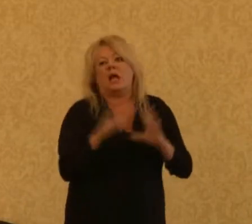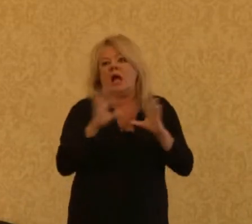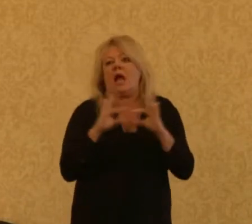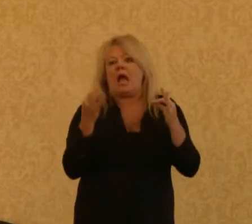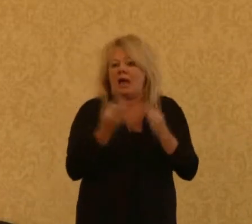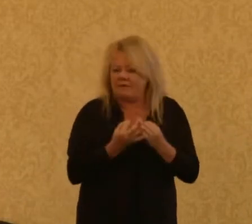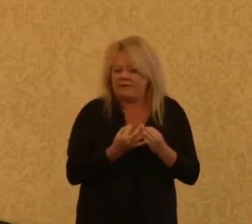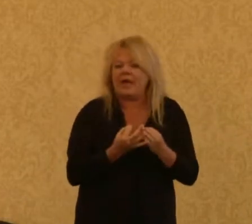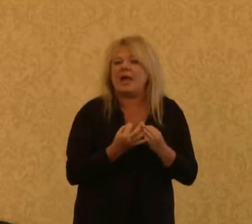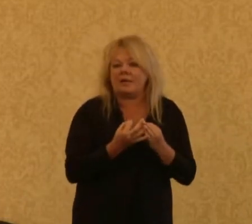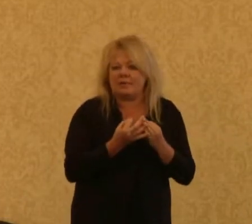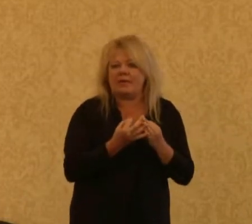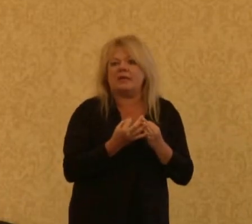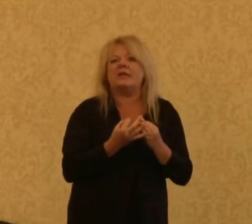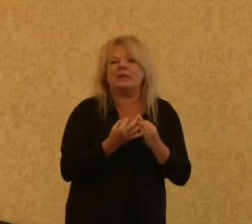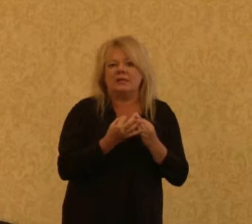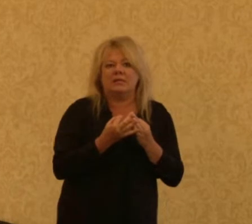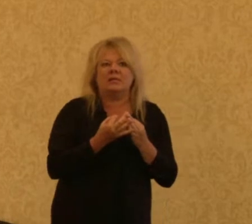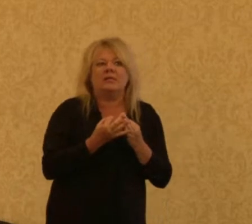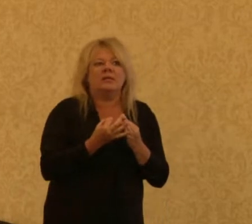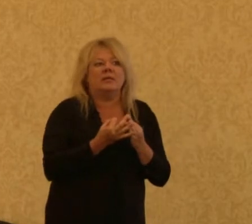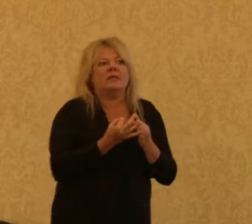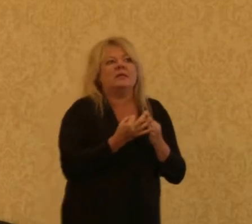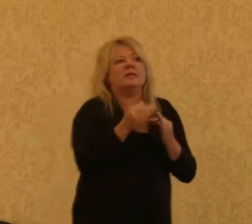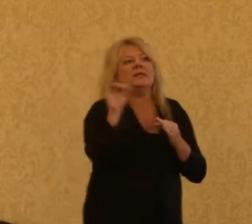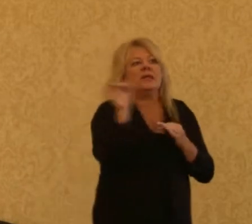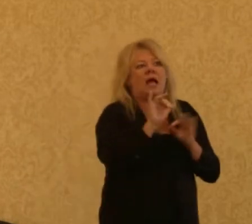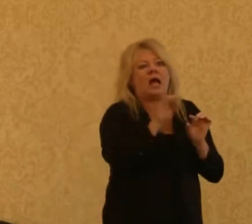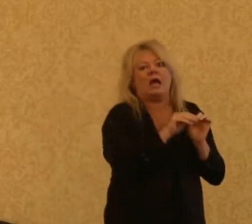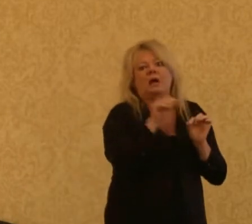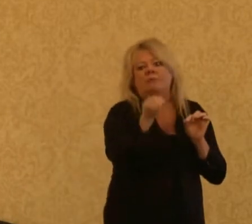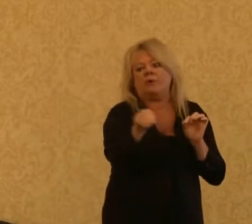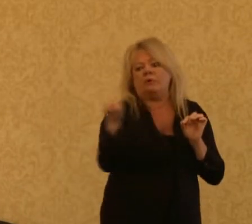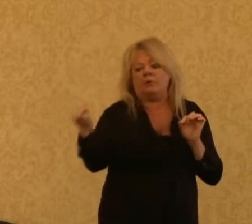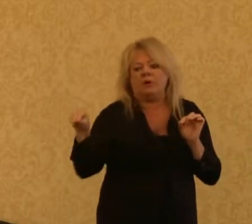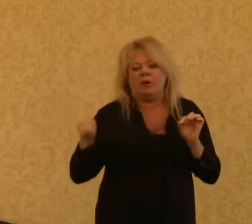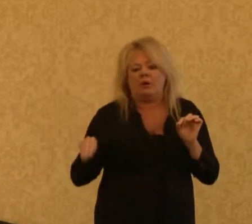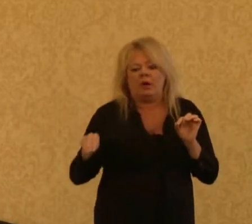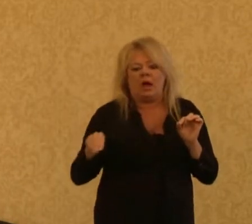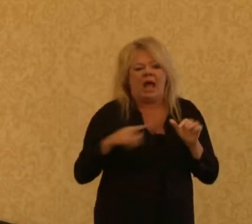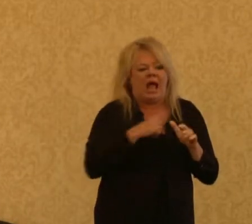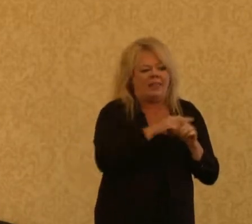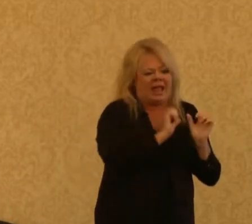in rural areas, if families are living in certain neighborhoods without good transportation.